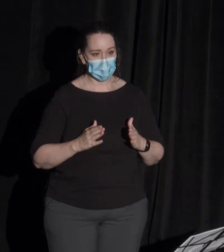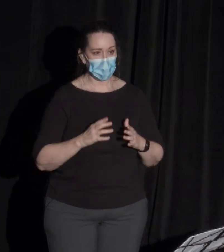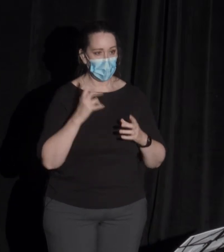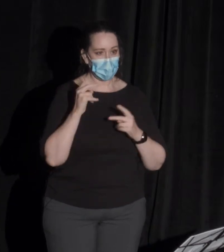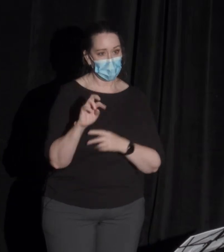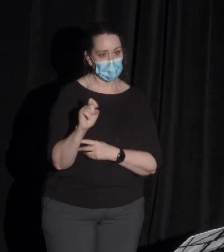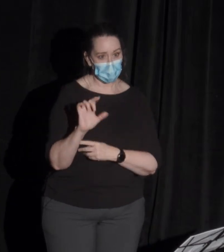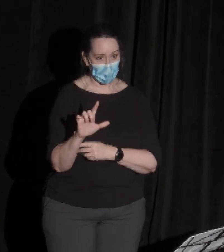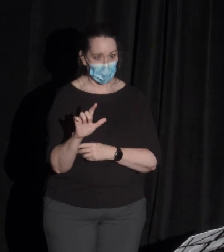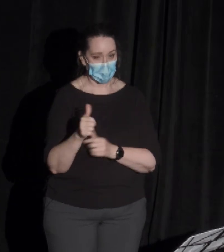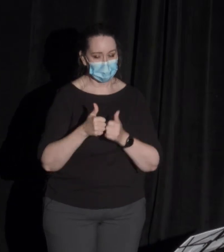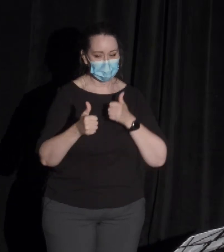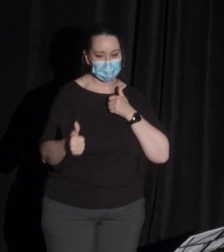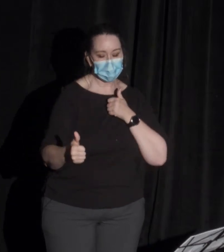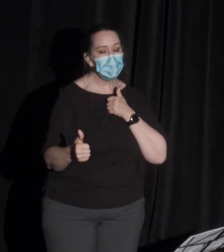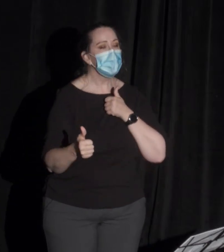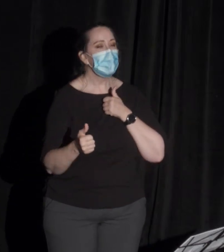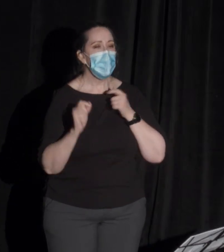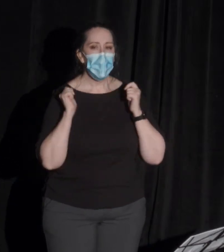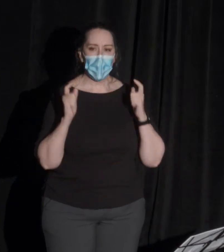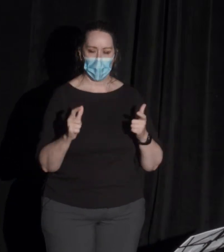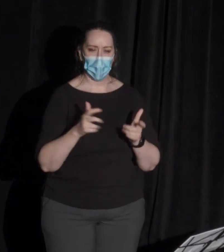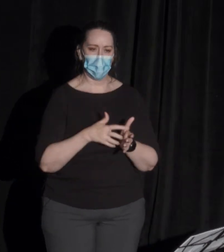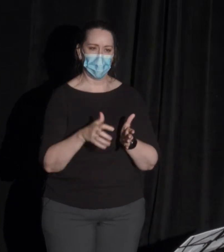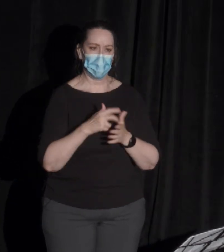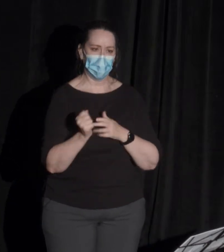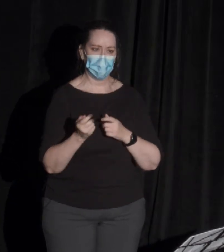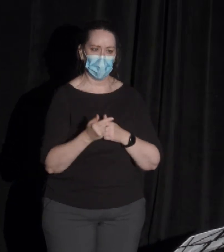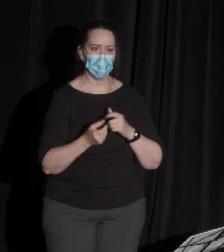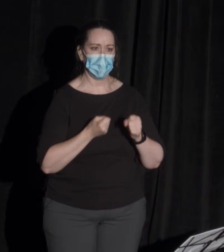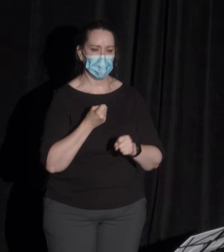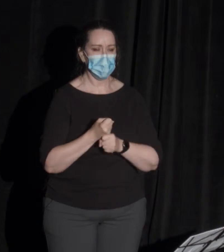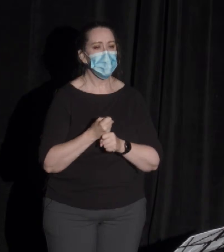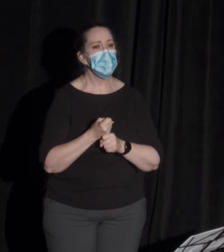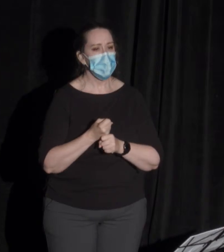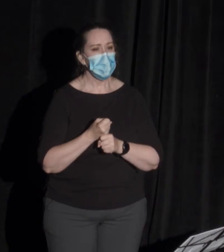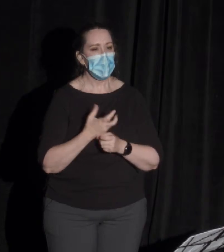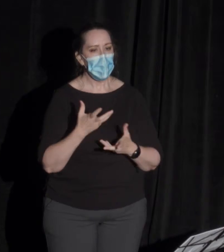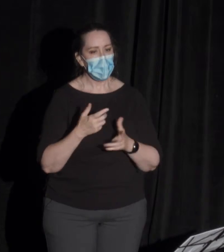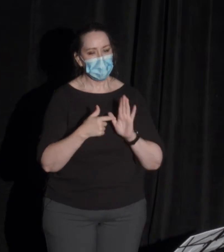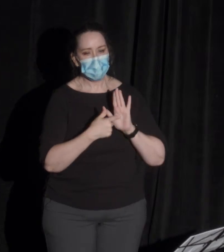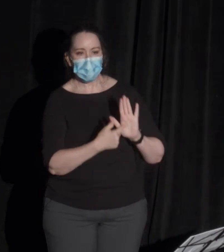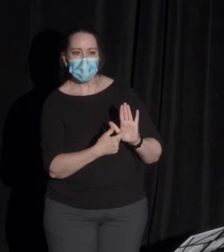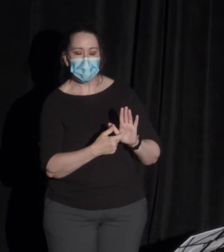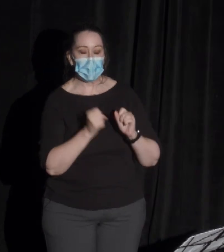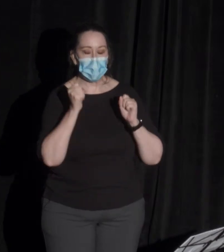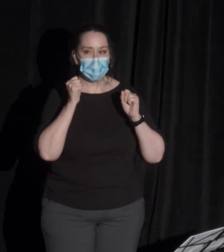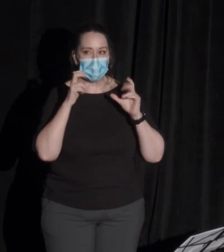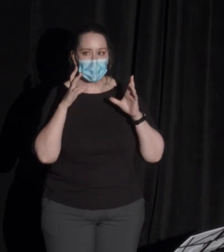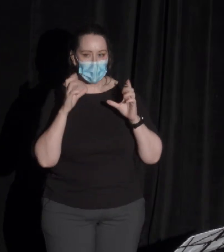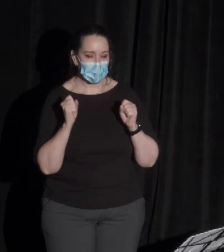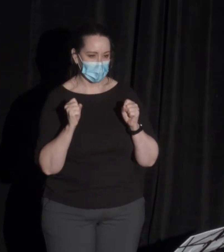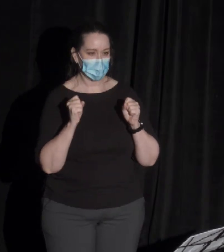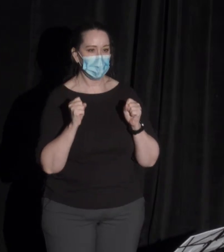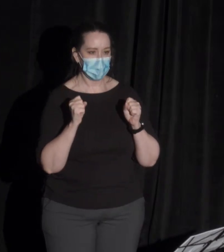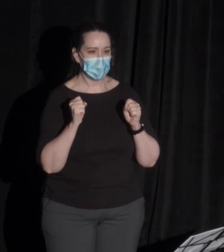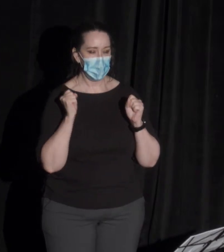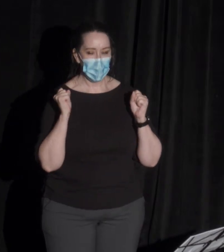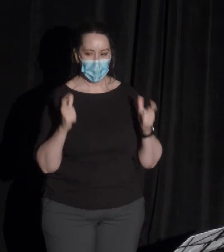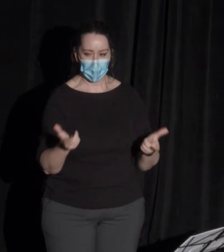know, we've all been through a rough few years, so I just want to point out how amazing it is that we're all here together. So